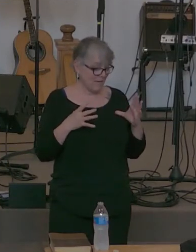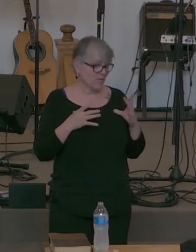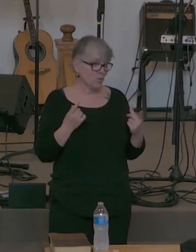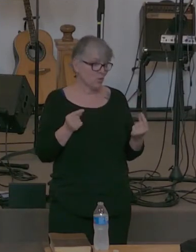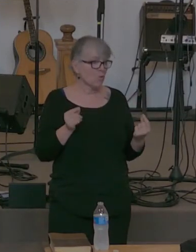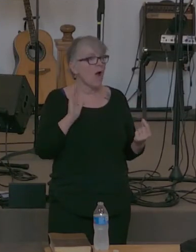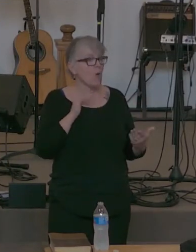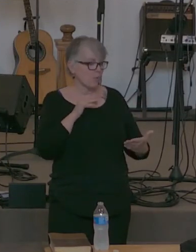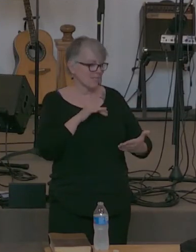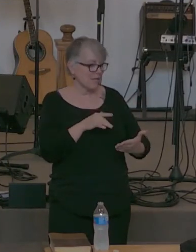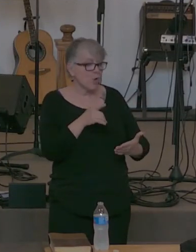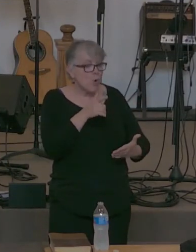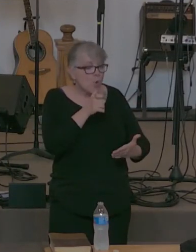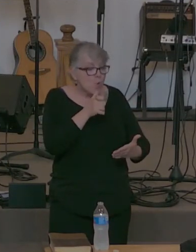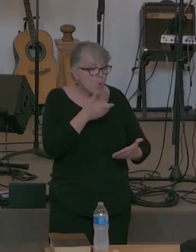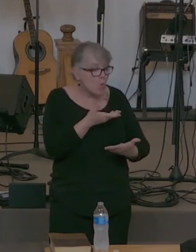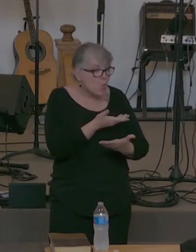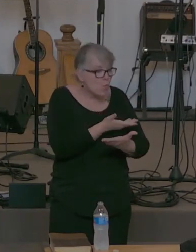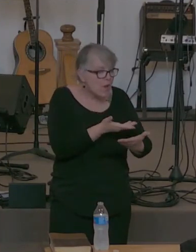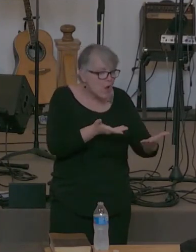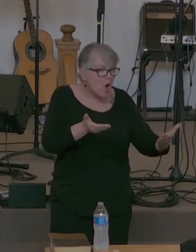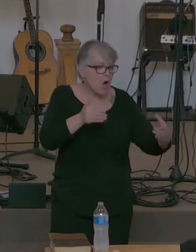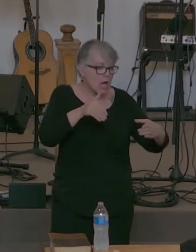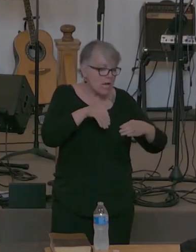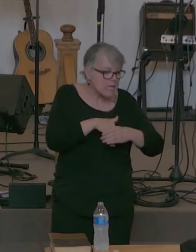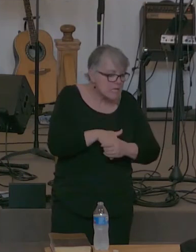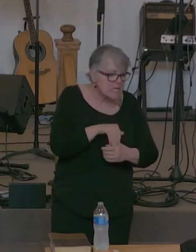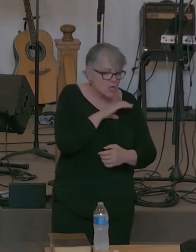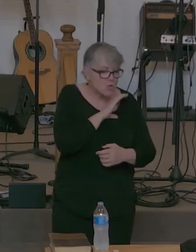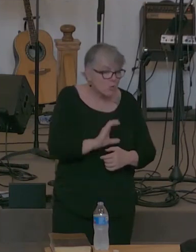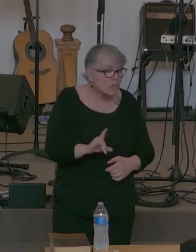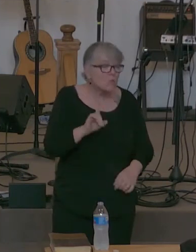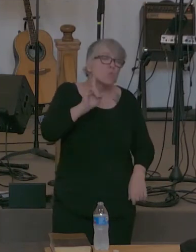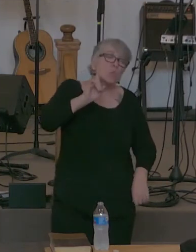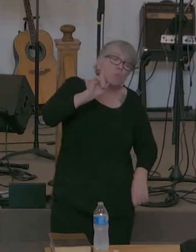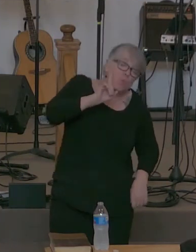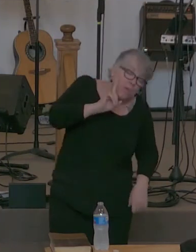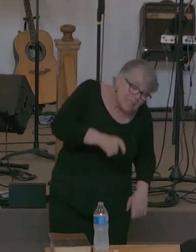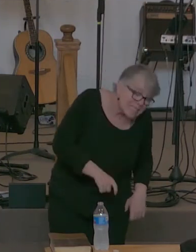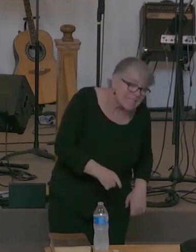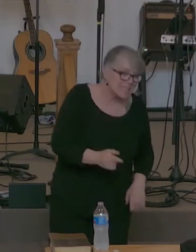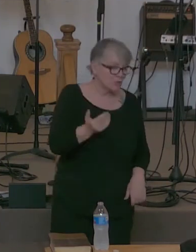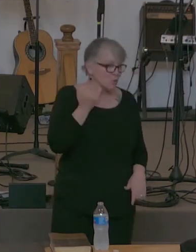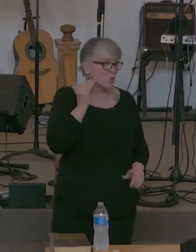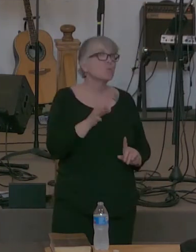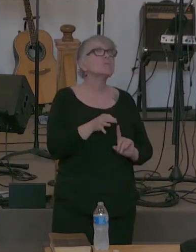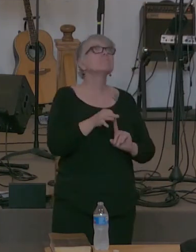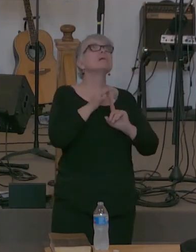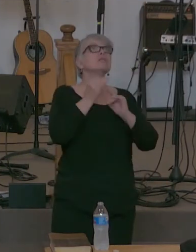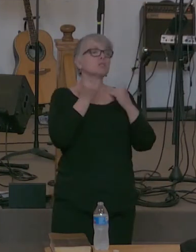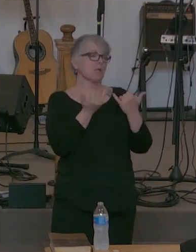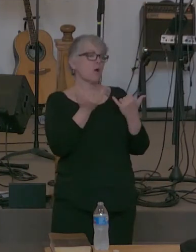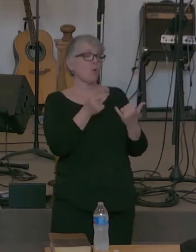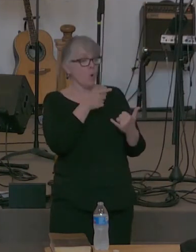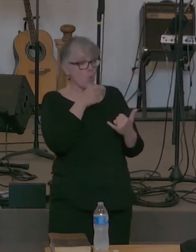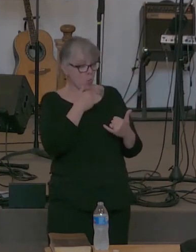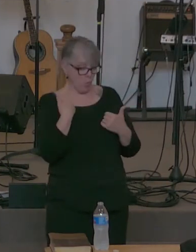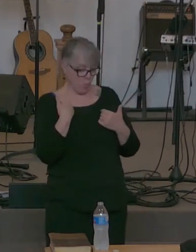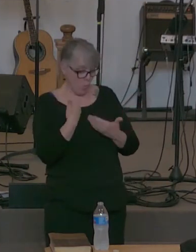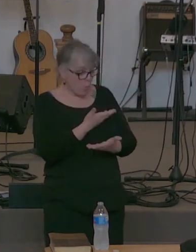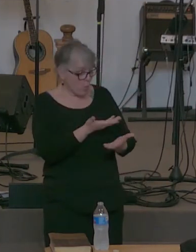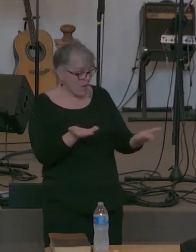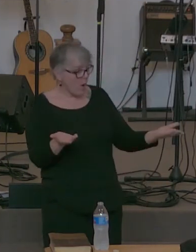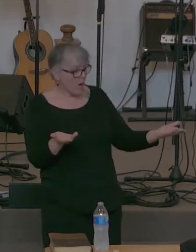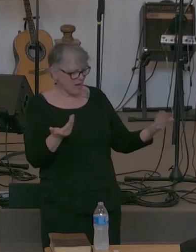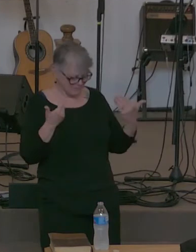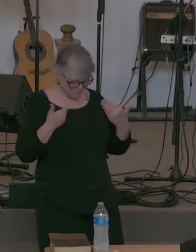in Christ. We need to know, we really need to know, especially now, who we are.